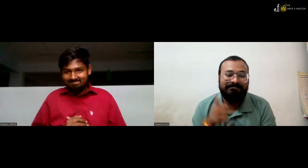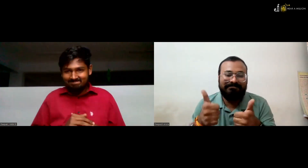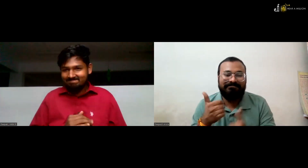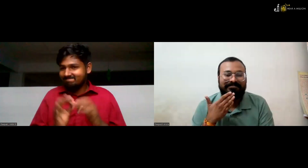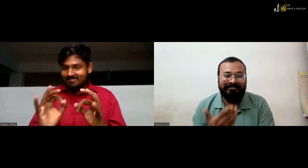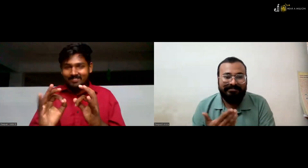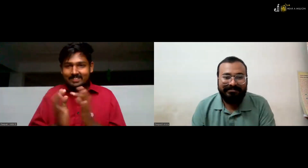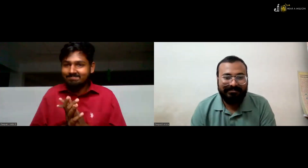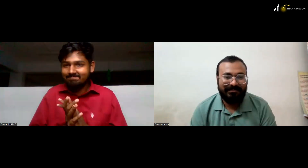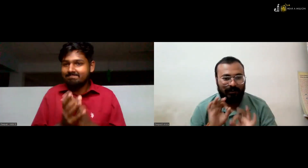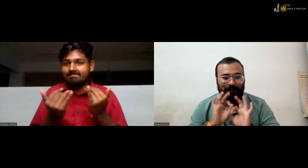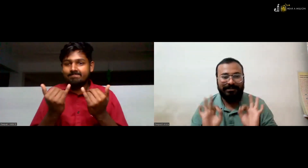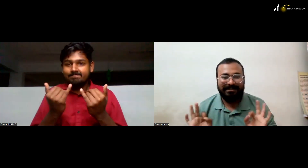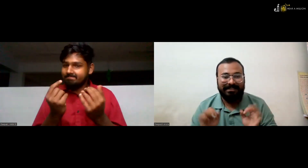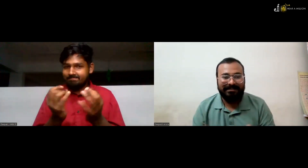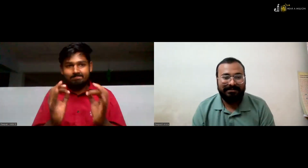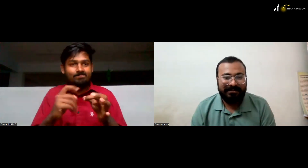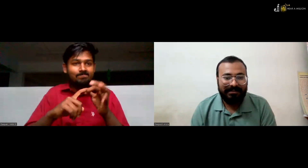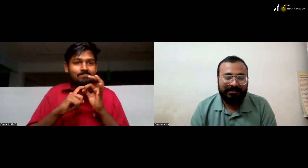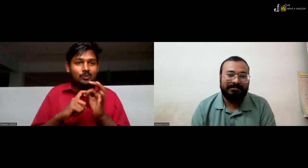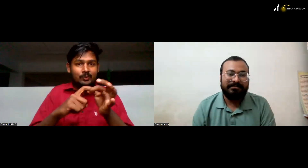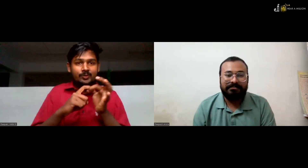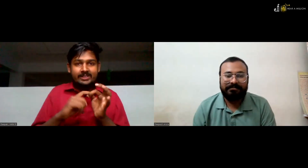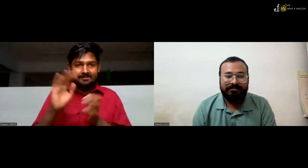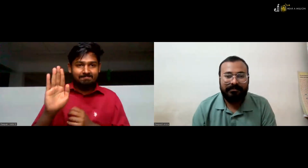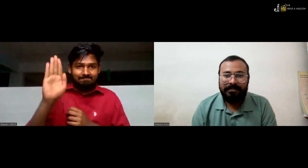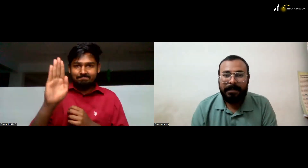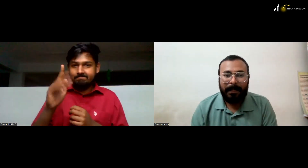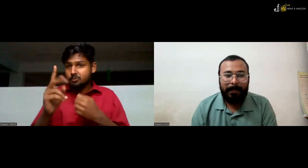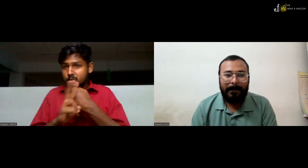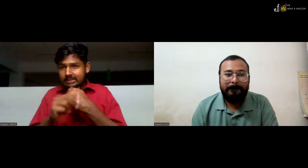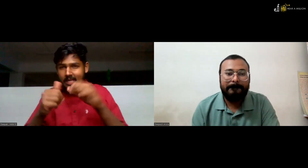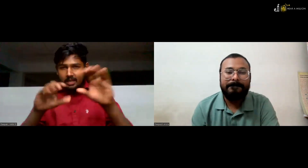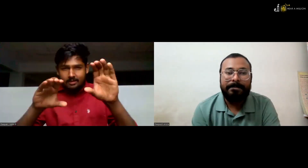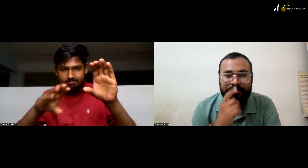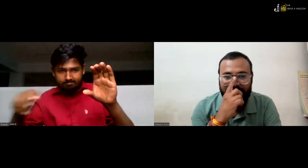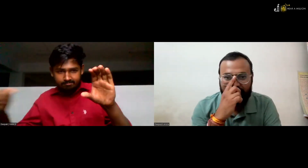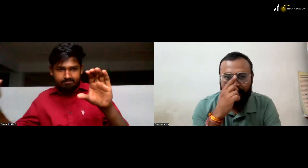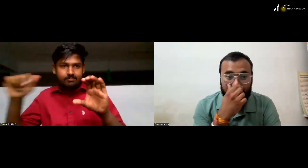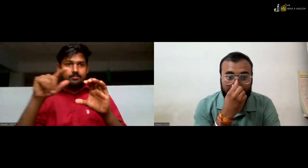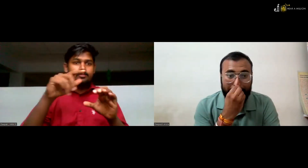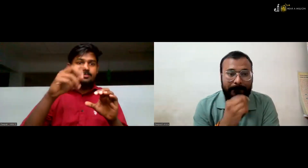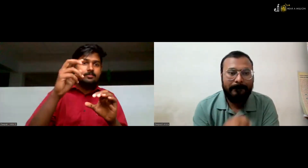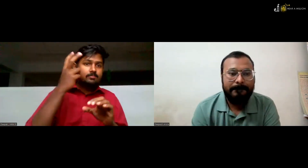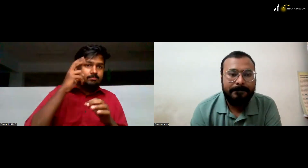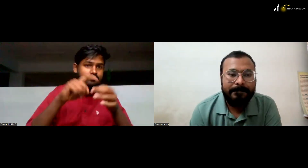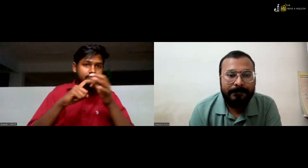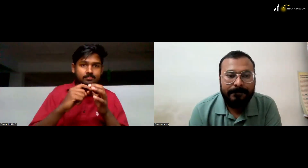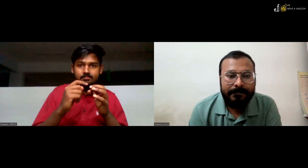the things in the future by yourself. Yeah. So we have a